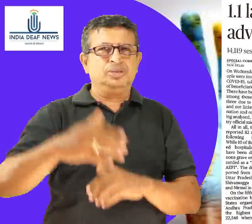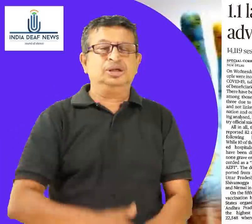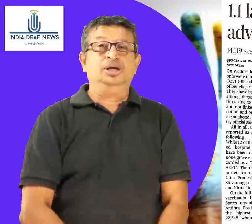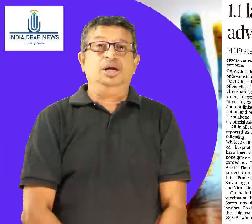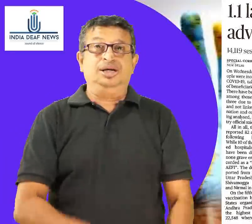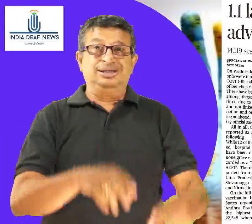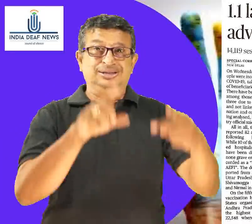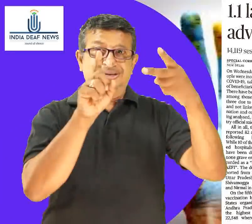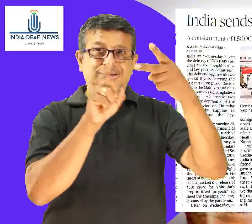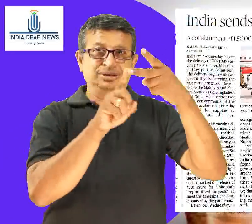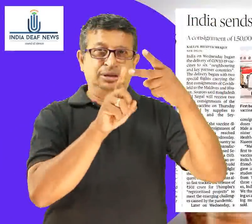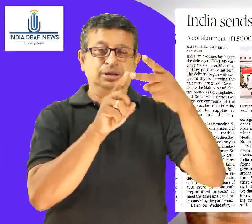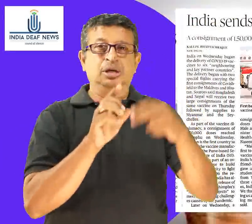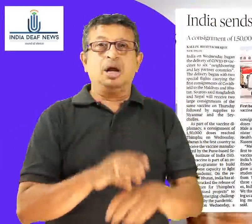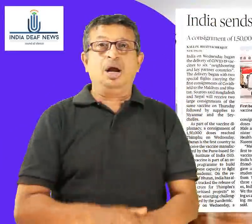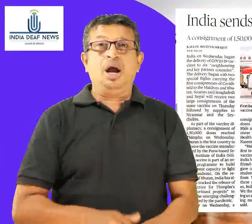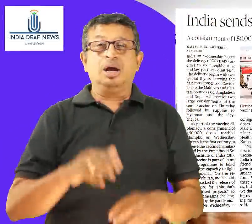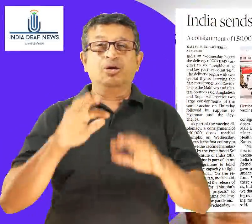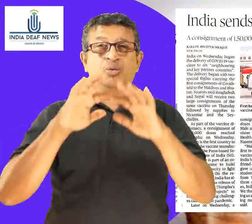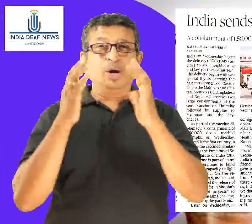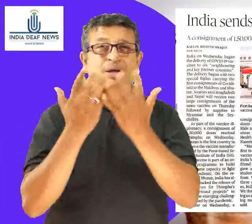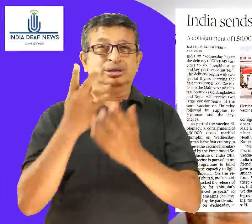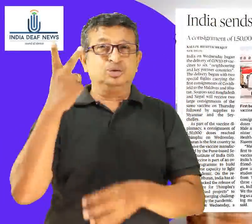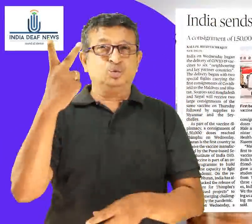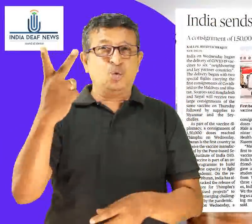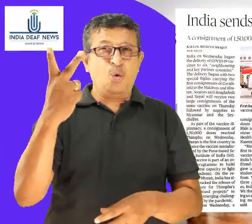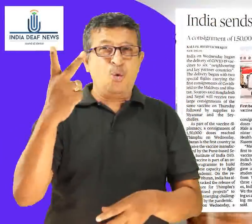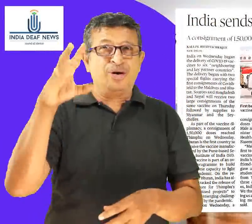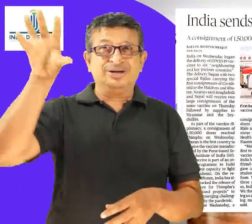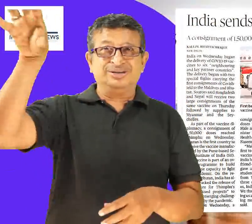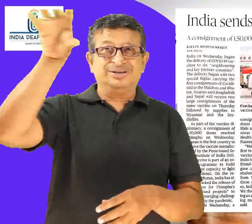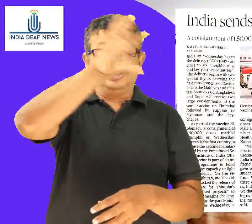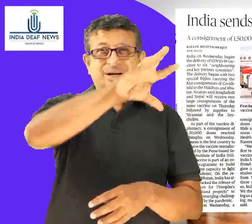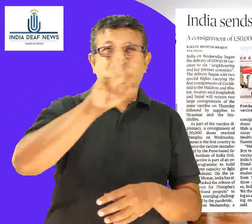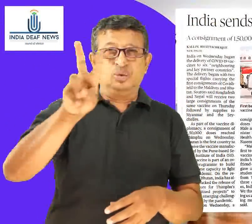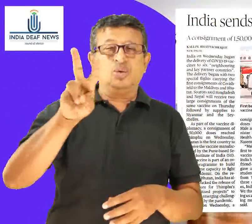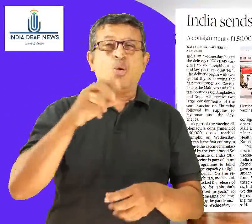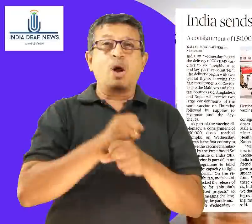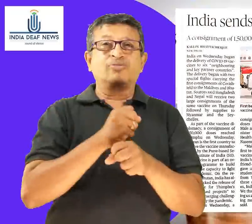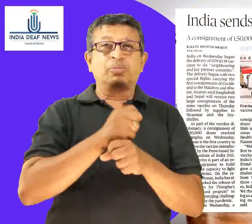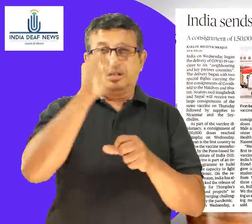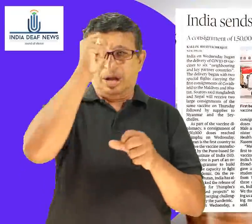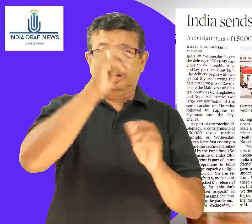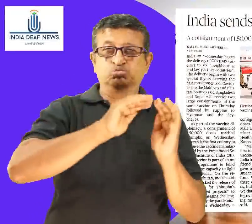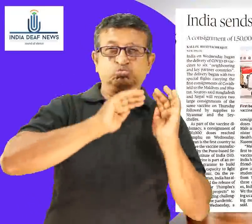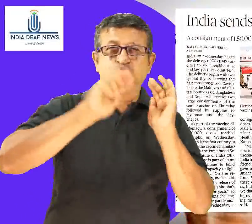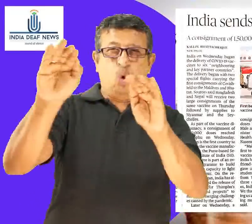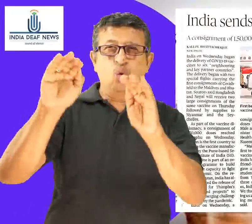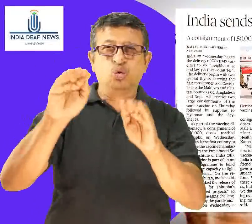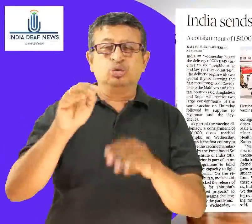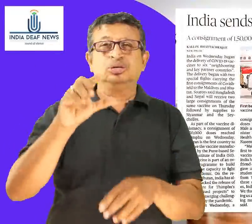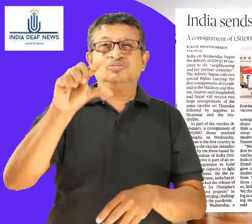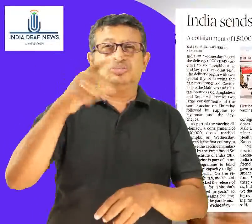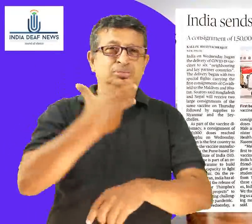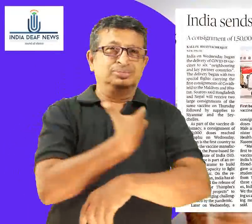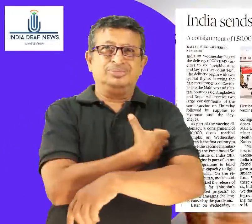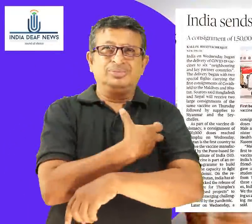those vaccinated, 3 due to cardiac arrest and not linked to the and 1 was still being analyzed, a health minister official